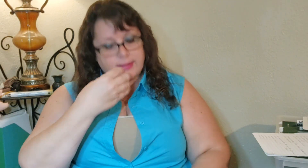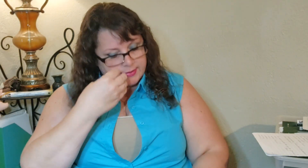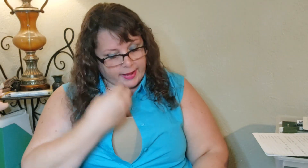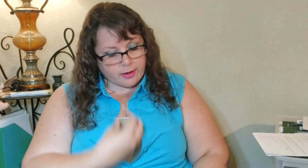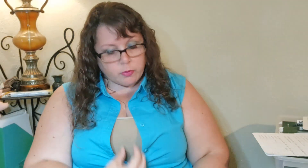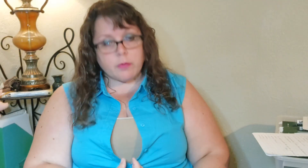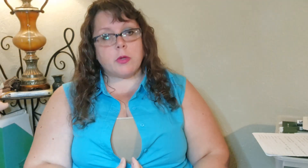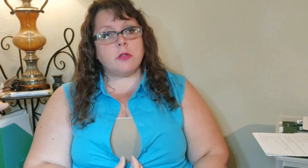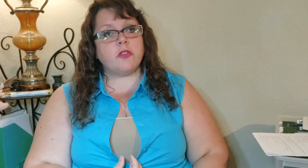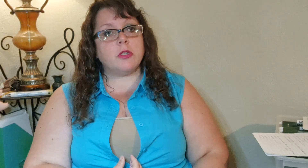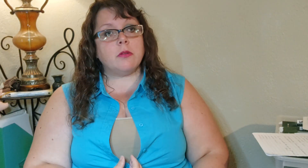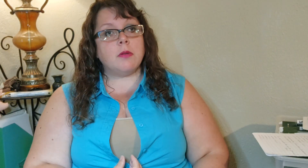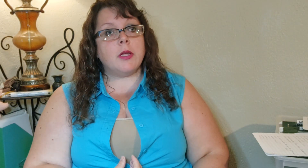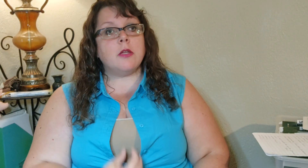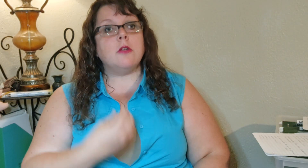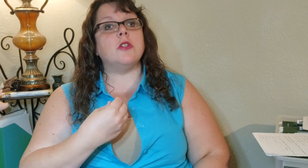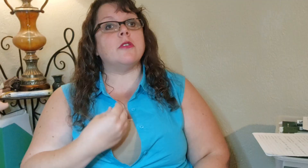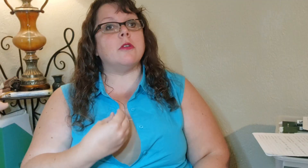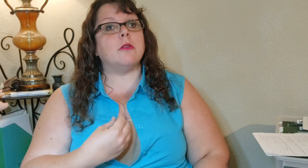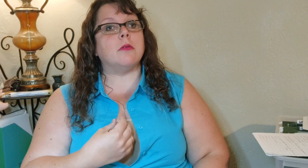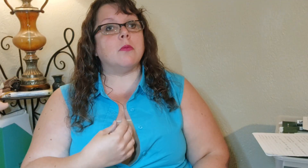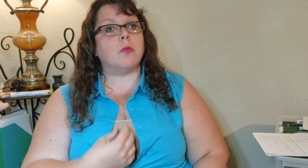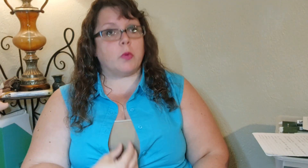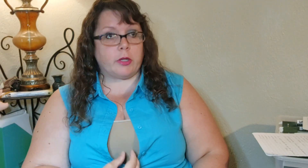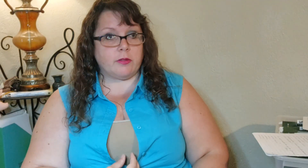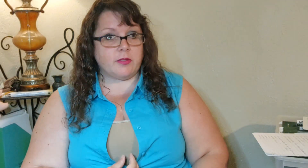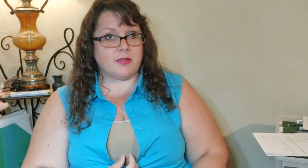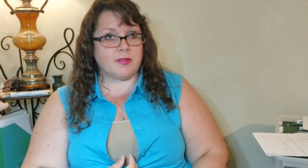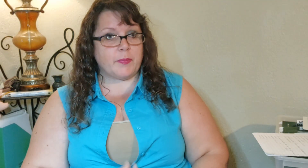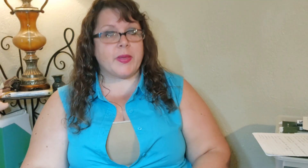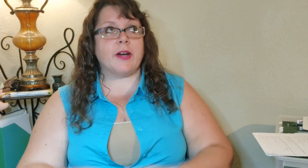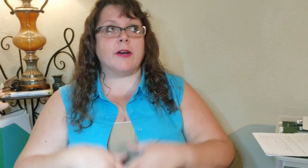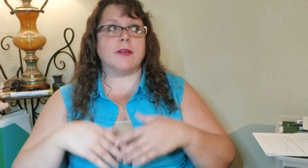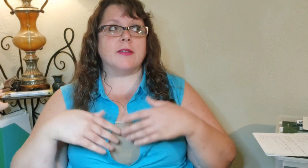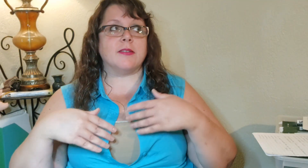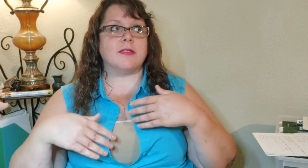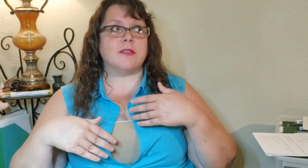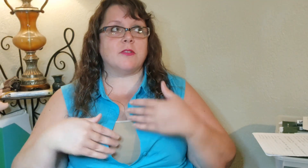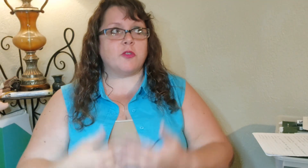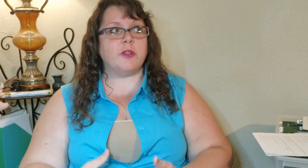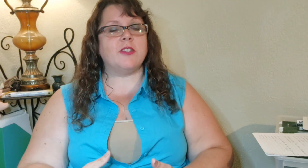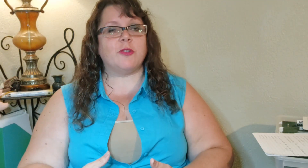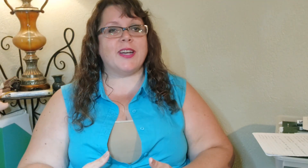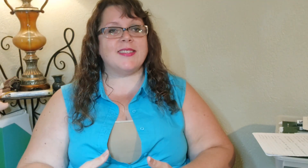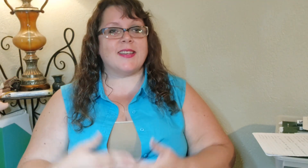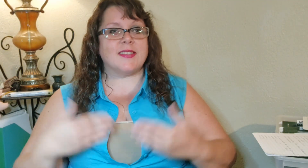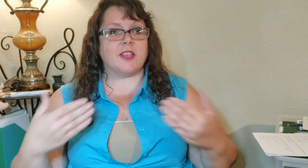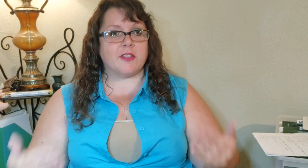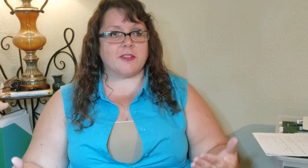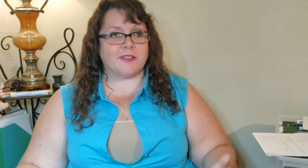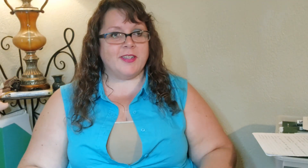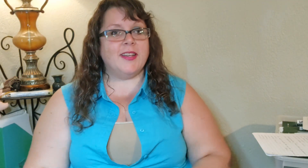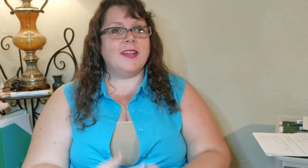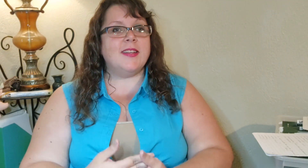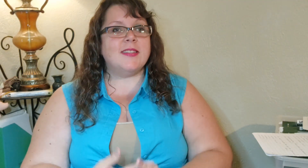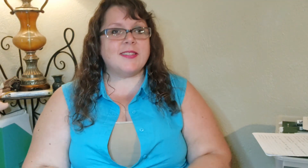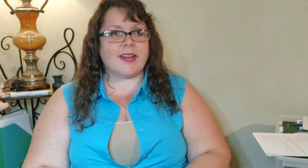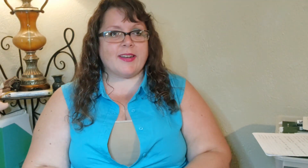this downward motion, you just do once, because doing it twice has another